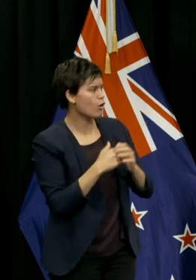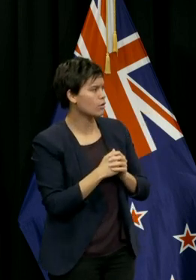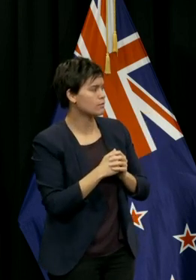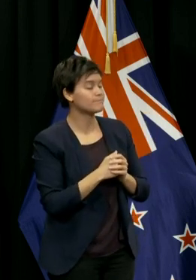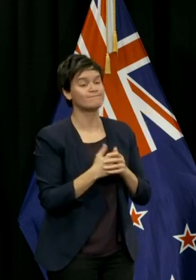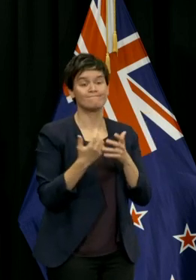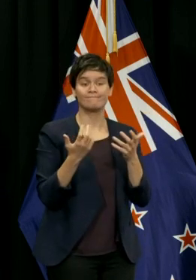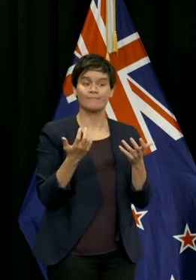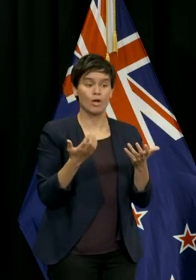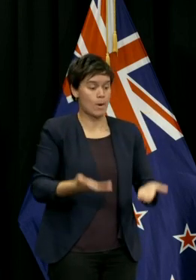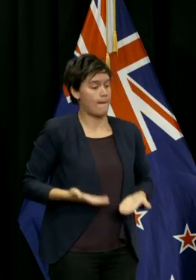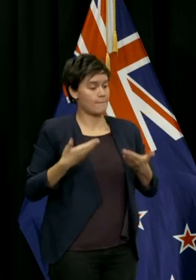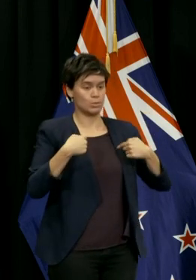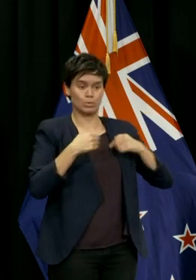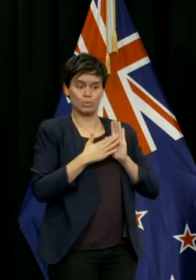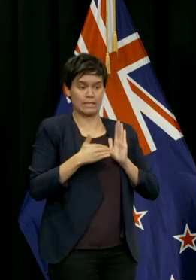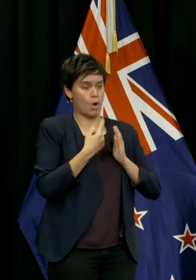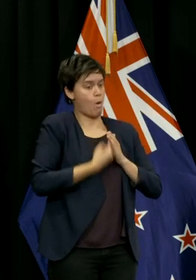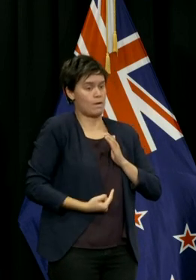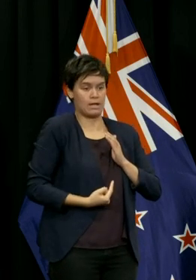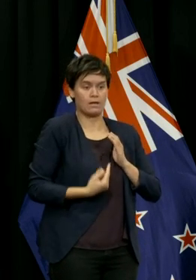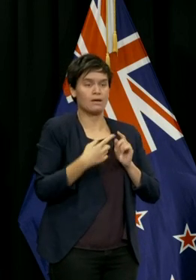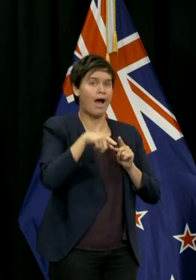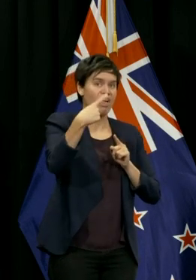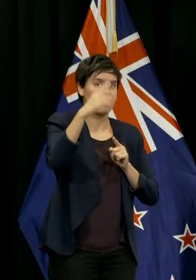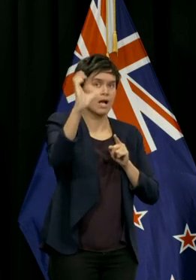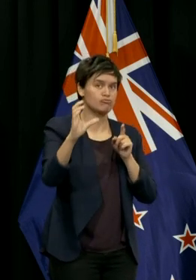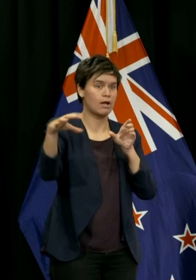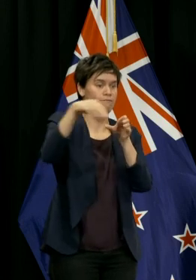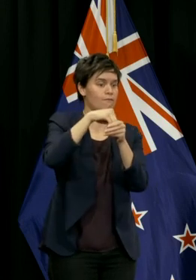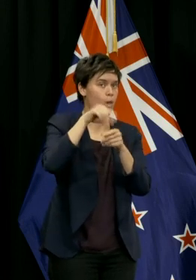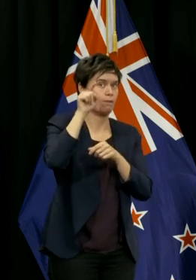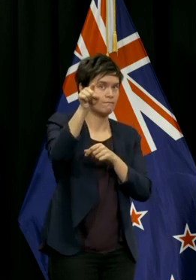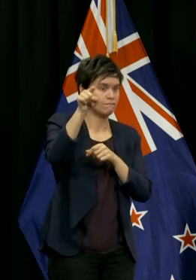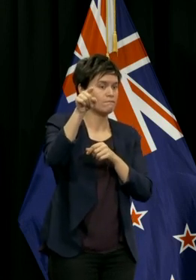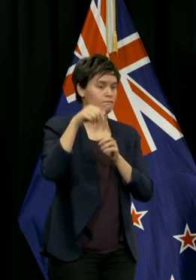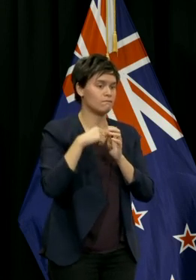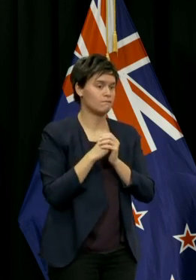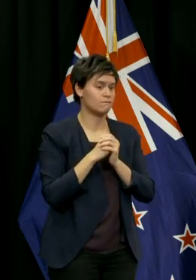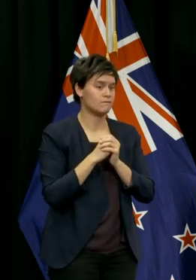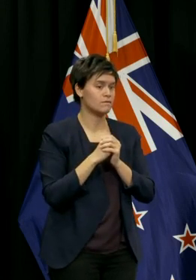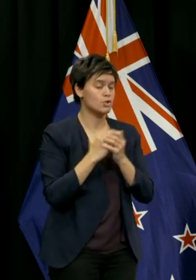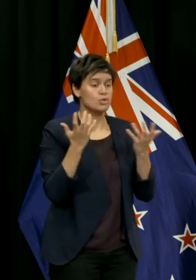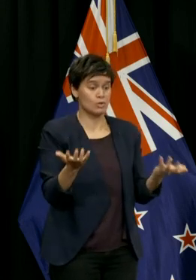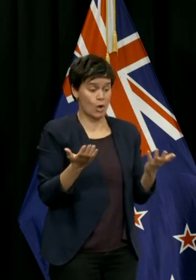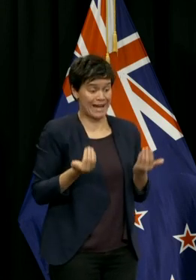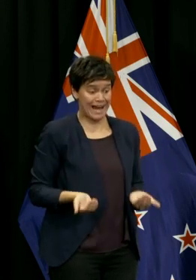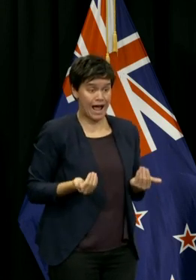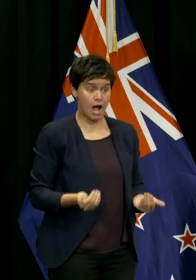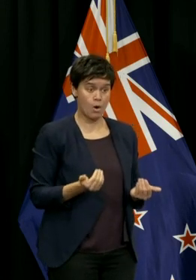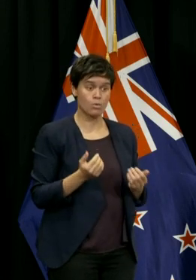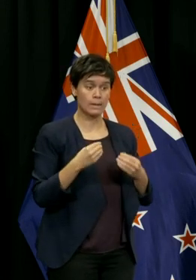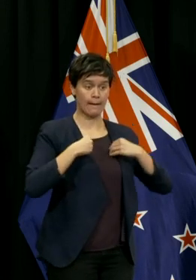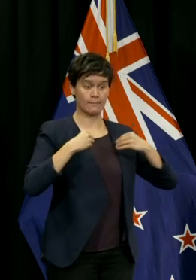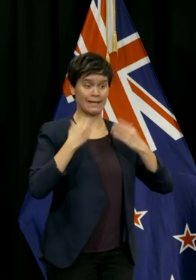decisions that impact whether those routes will open again and when they will open. And so whilst we still have Air New Zealand operating in